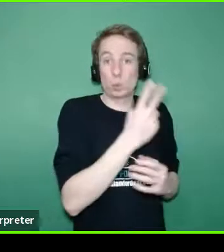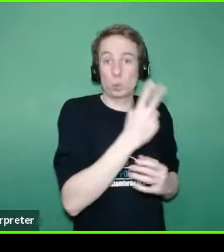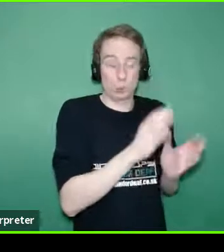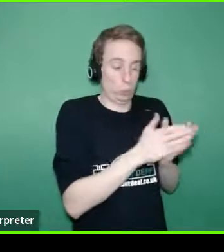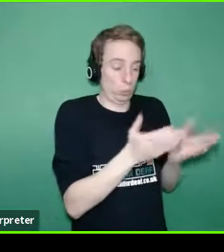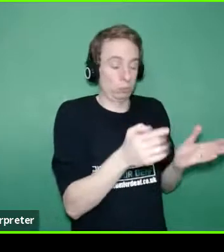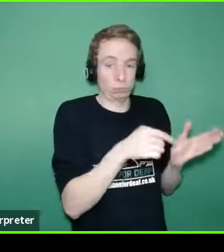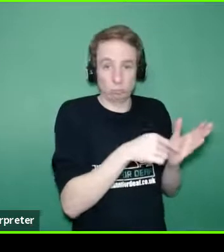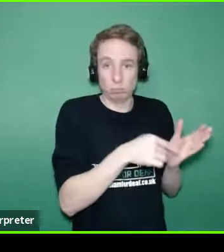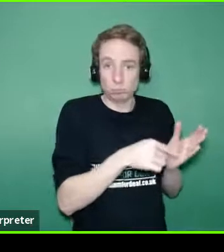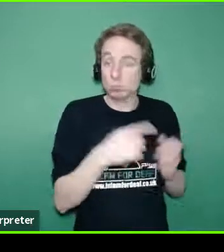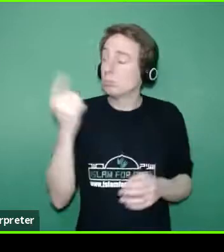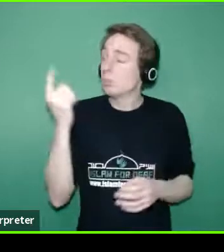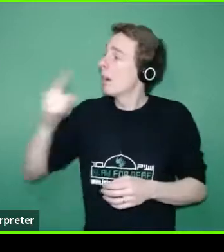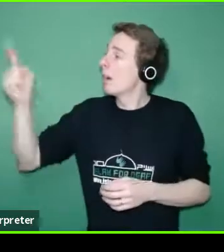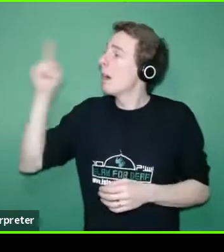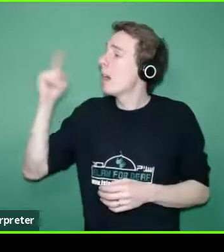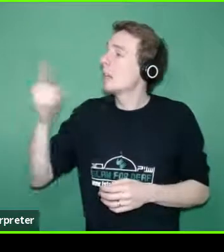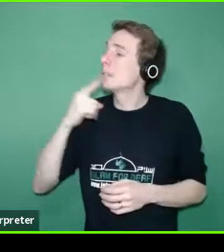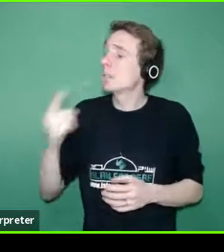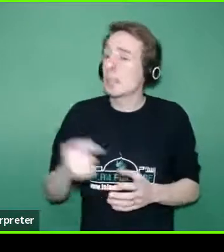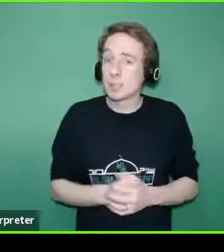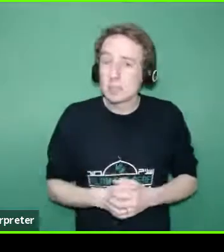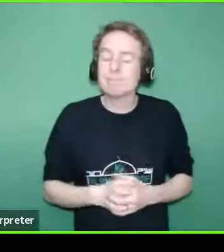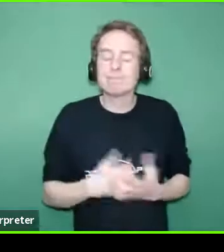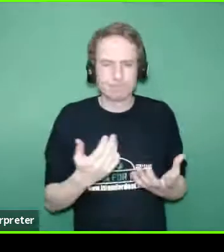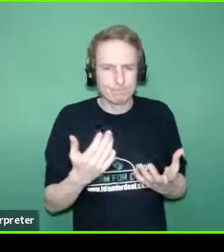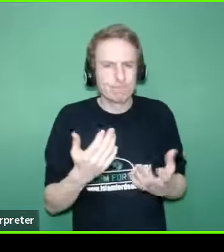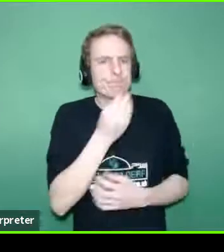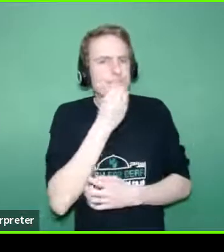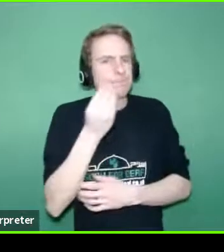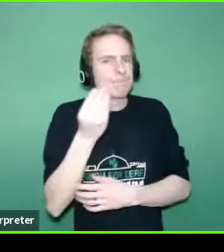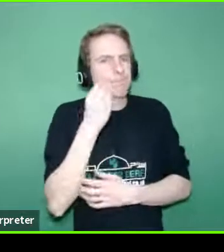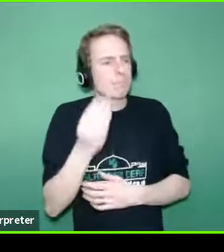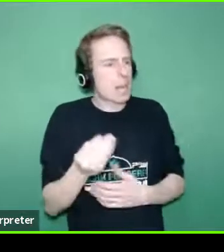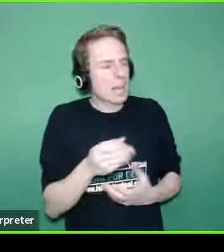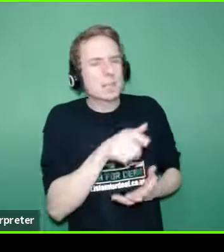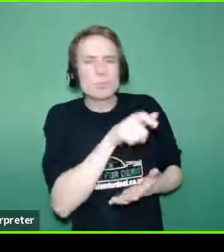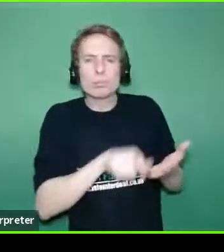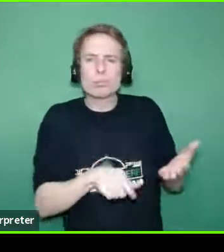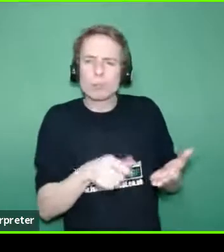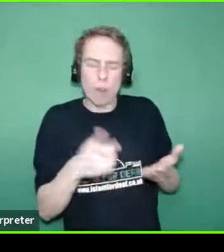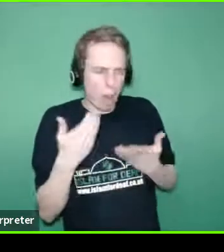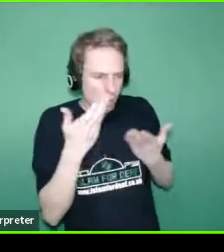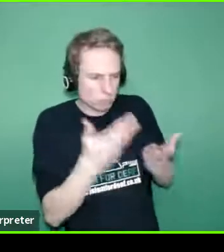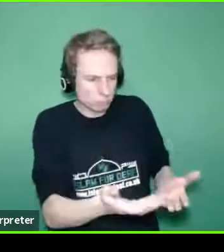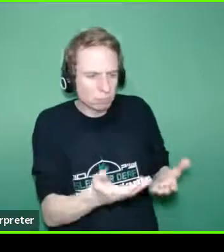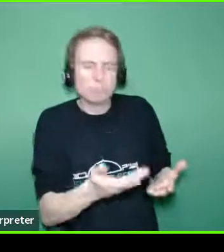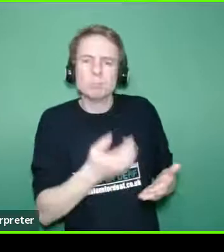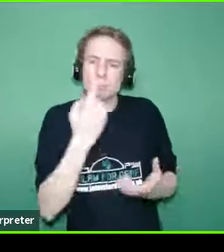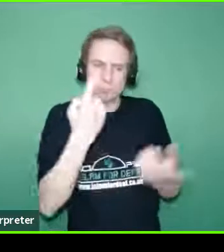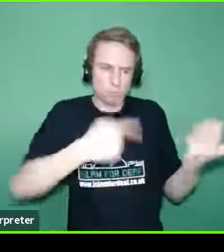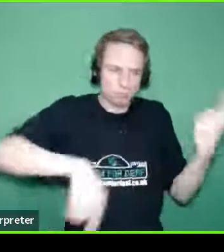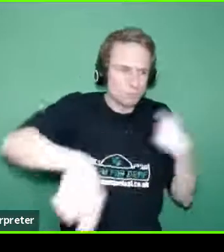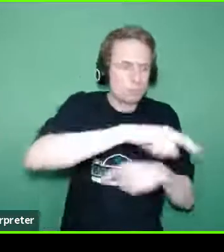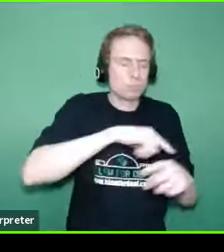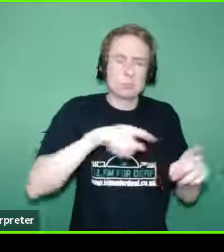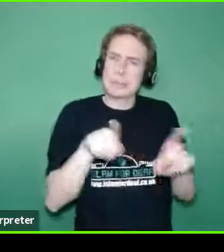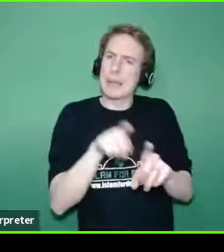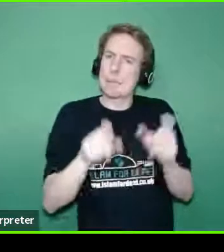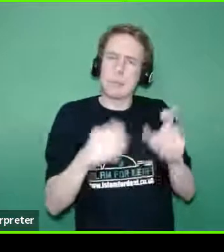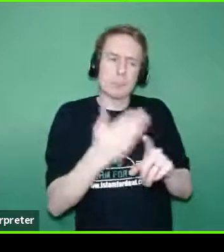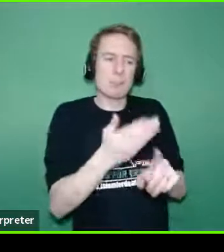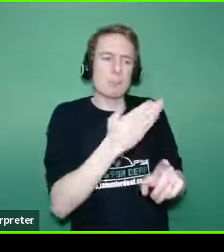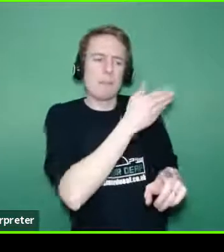been prescribed upon you as it was prescribed upon those who came before you, so that you may achieve a